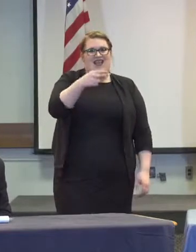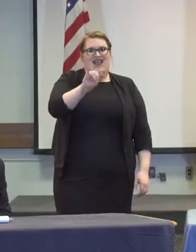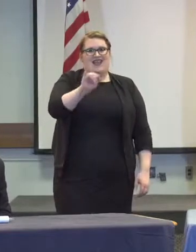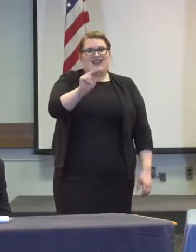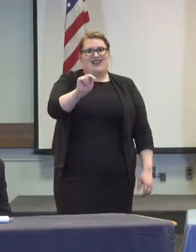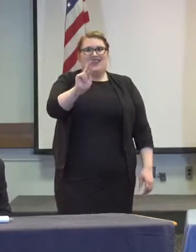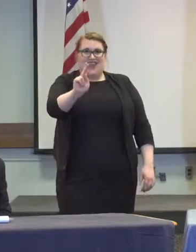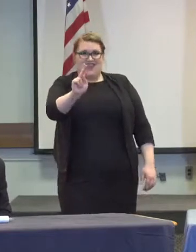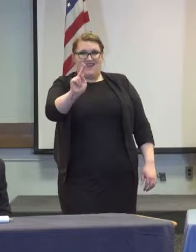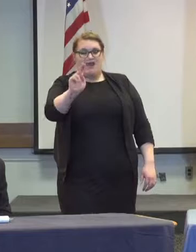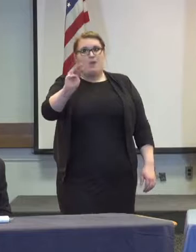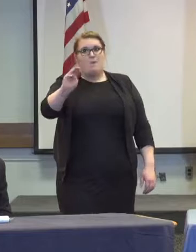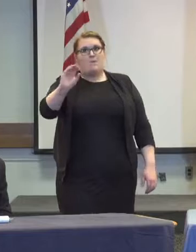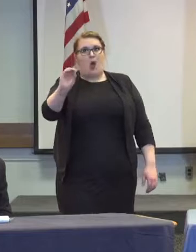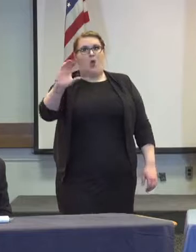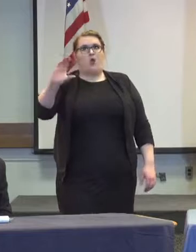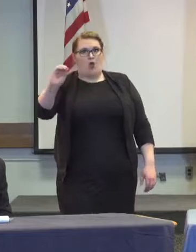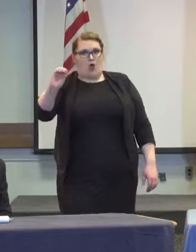thinkmoco.com,